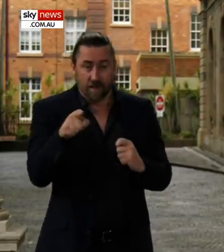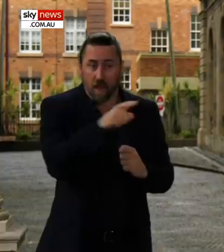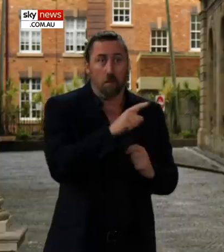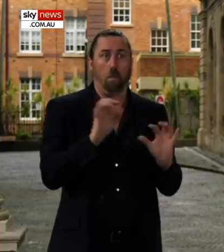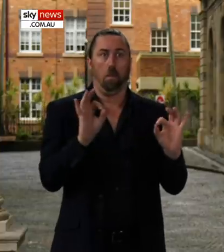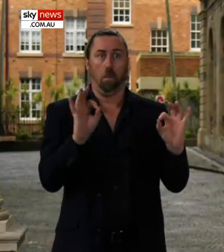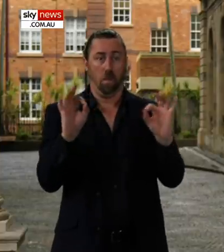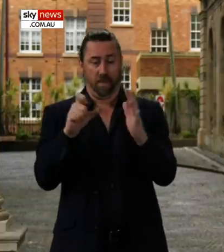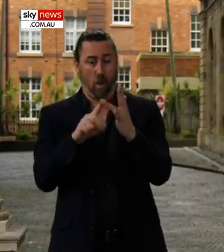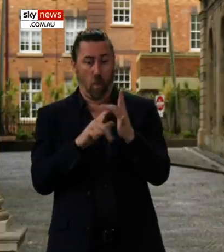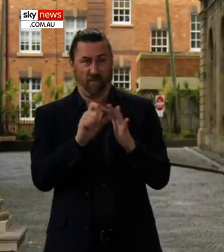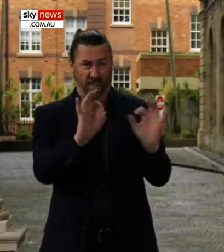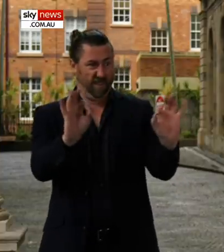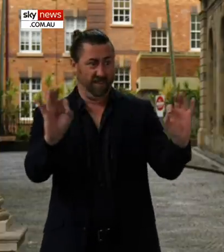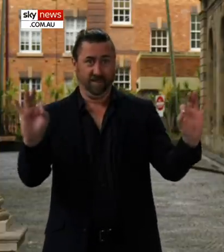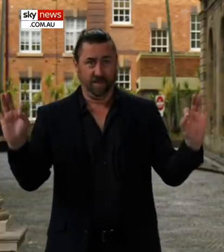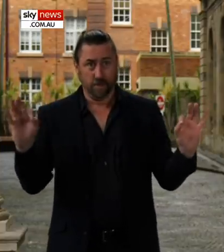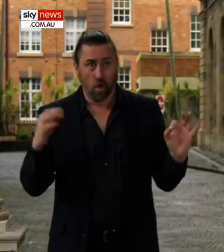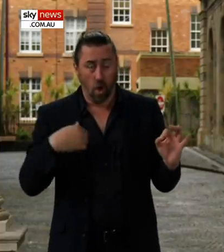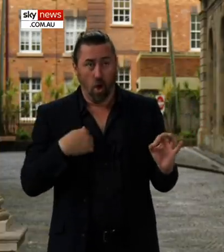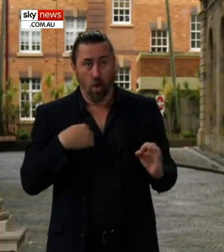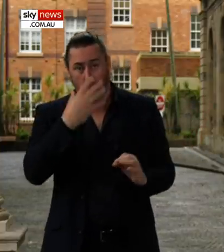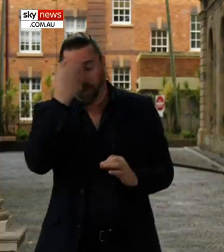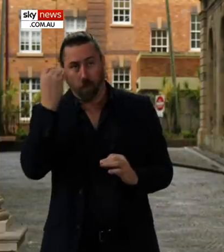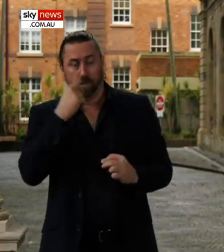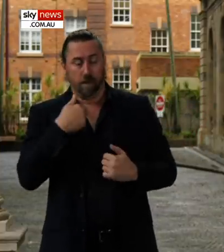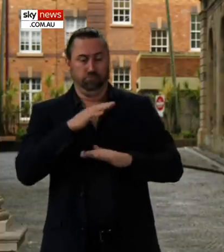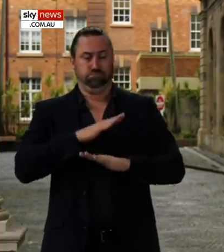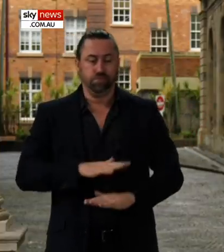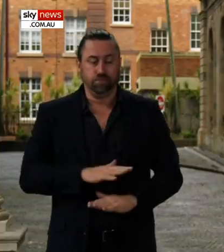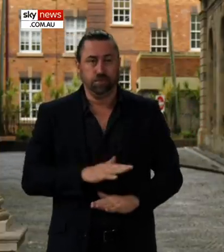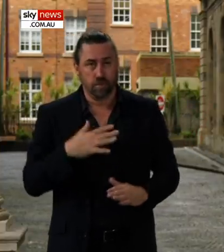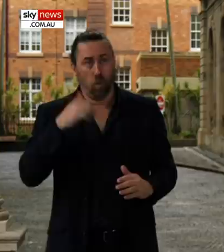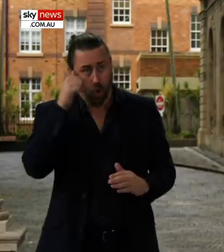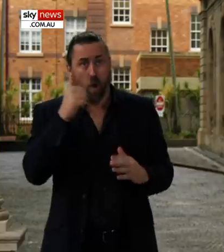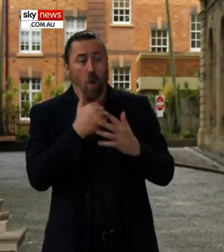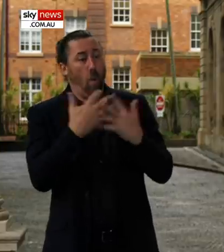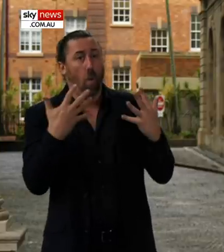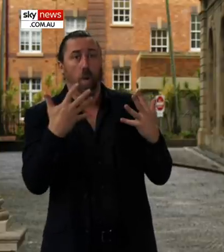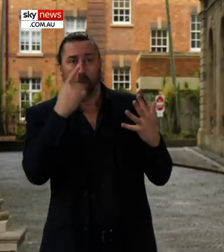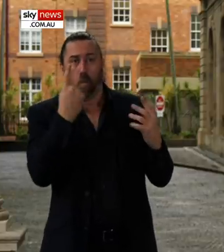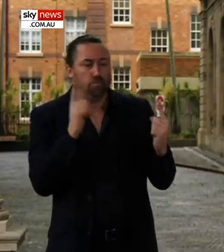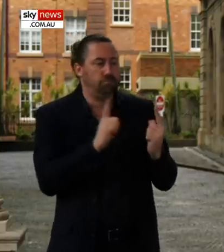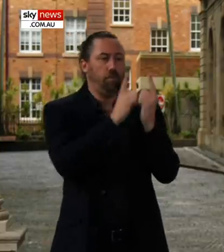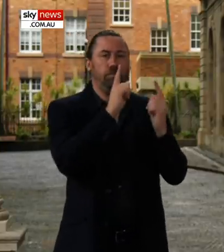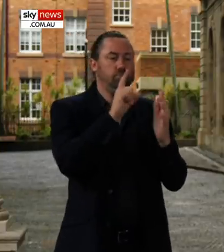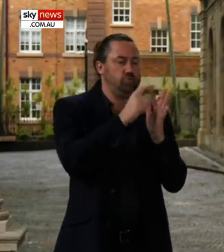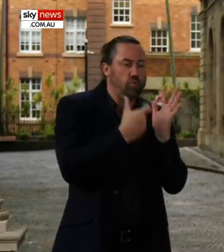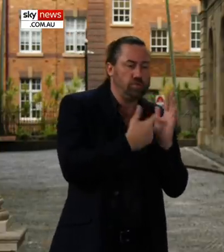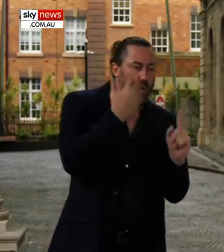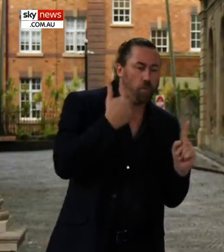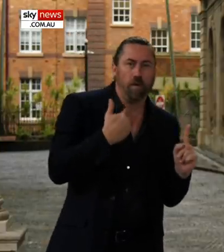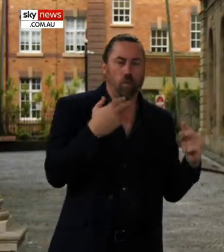that's very reassuring that we have a large number of those close contacts, both from the Hotel Grand